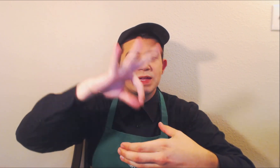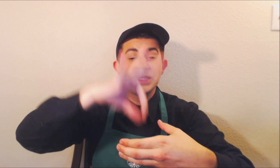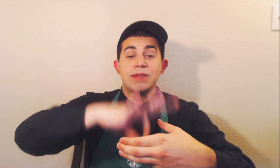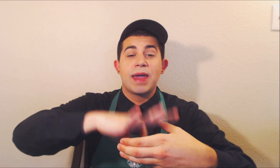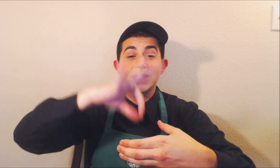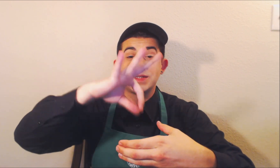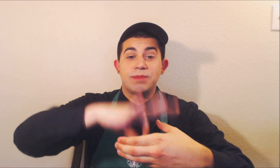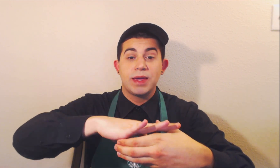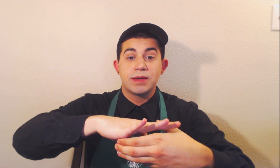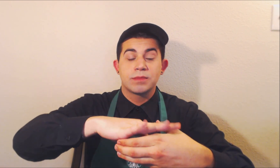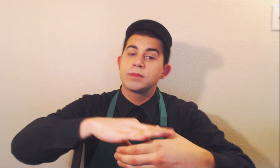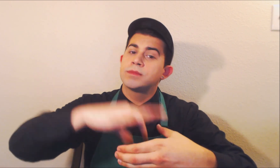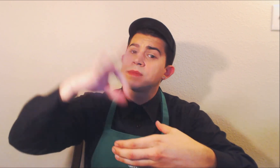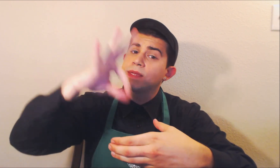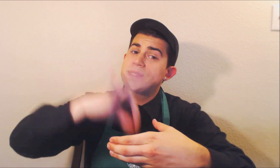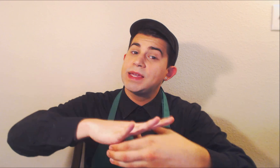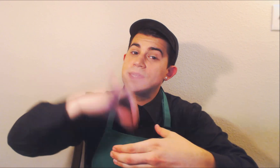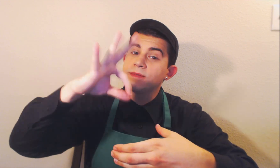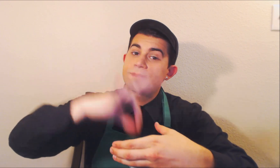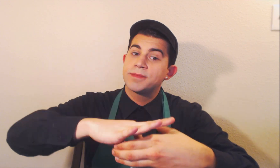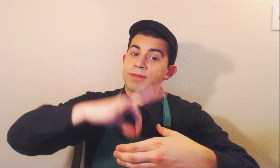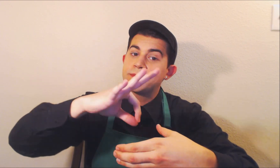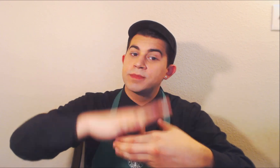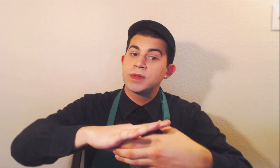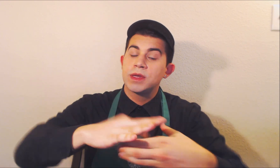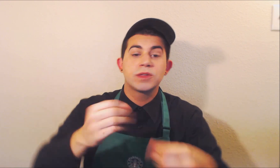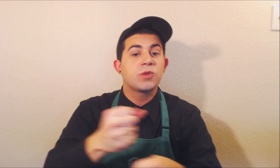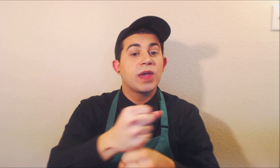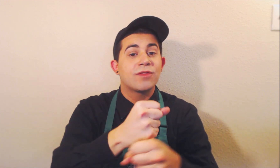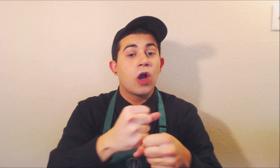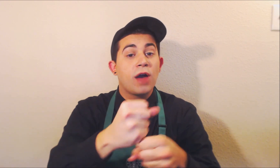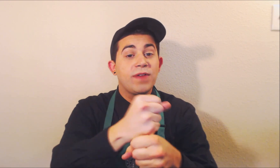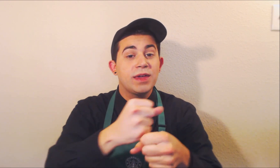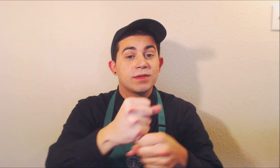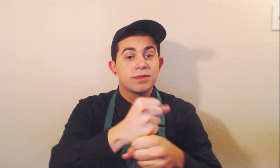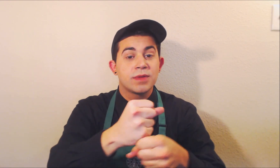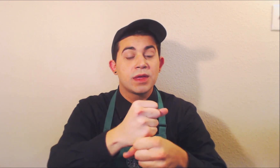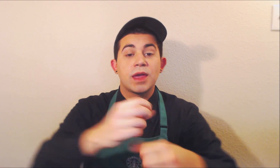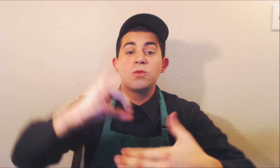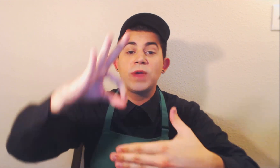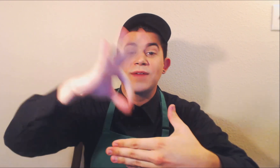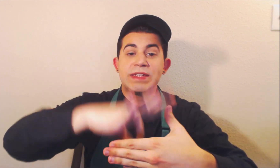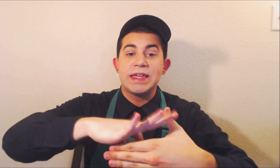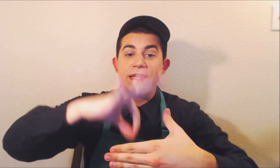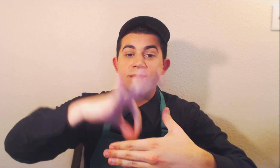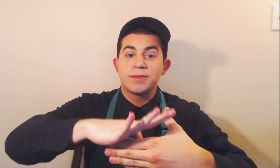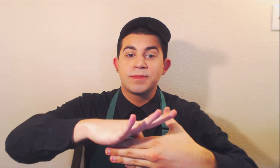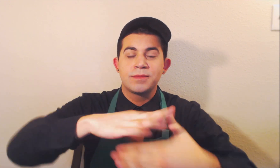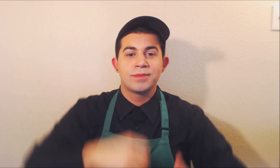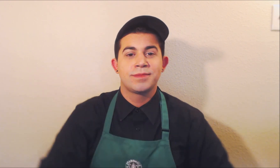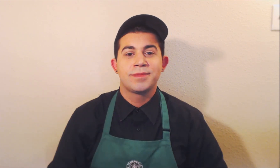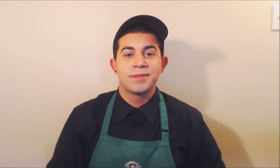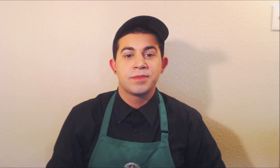like a tea bag steeping. Tea. So we have coffee and we have tea.